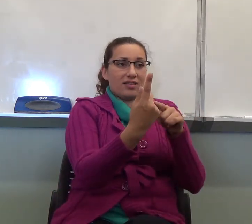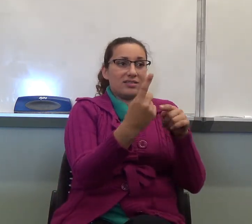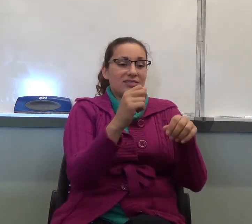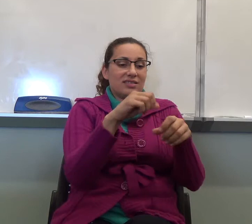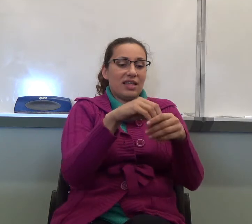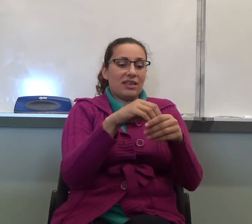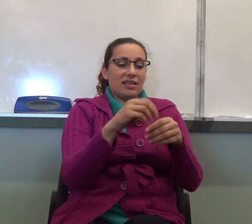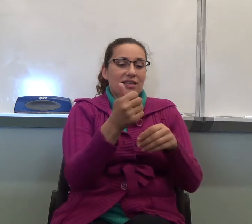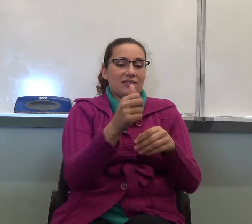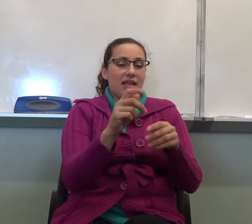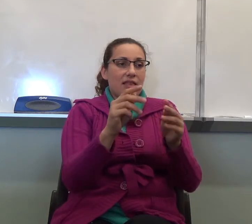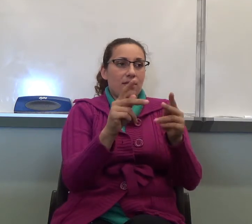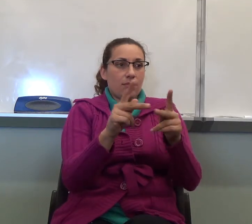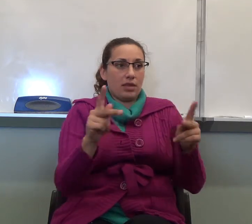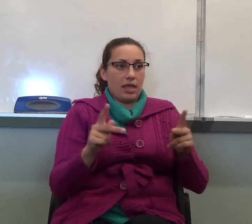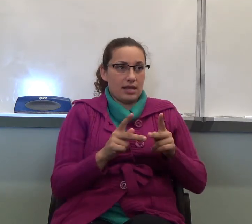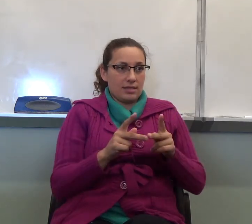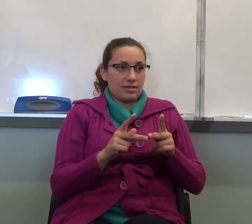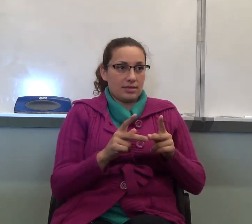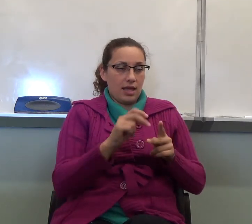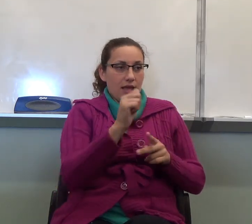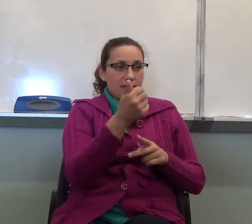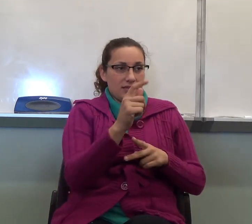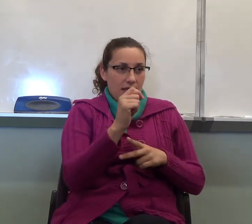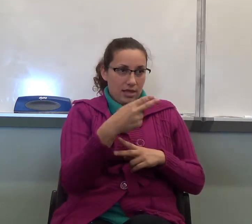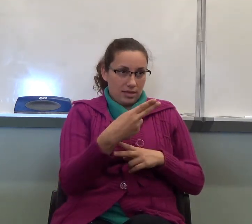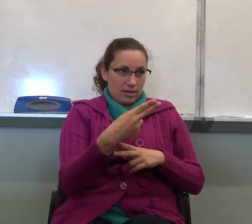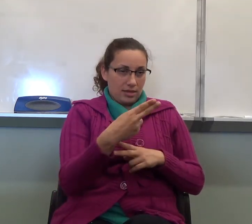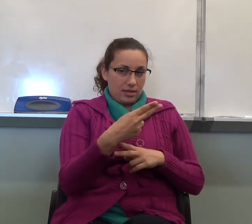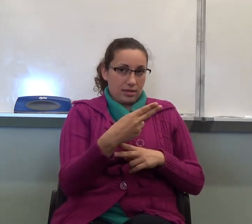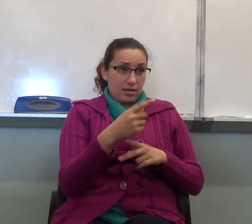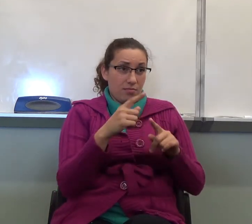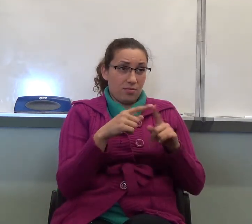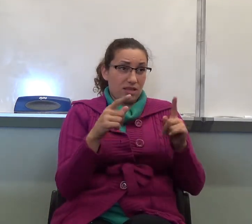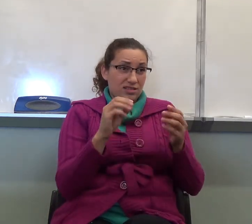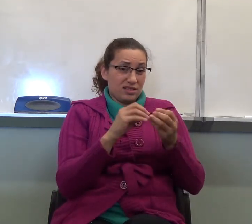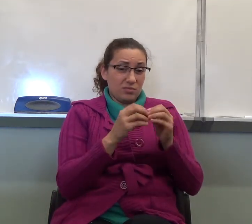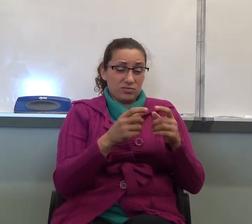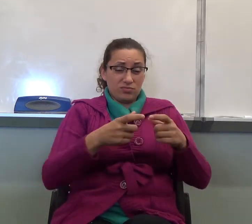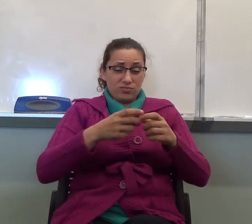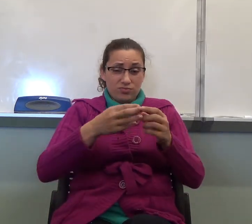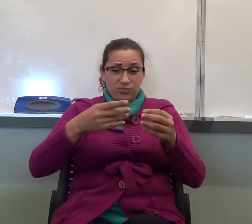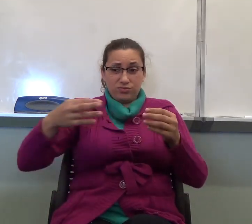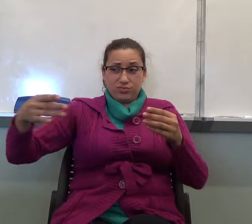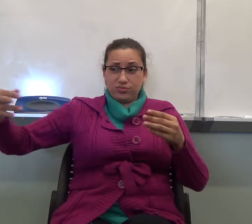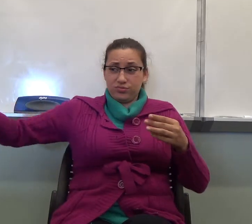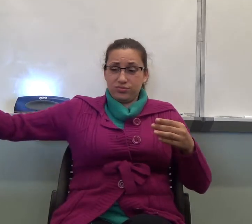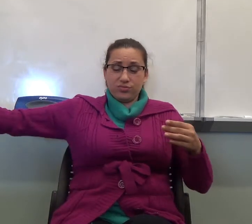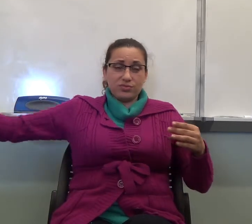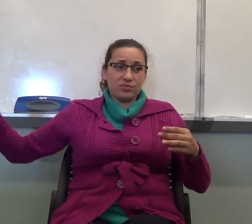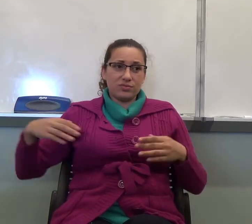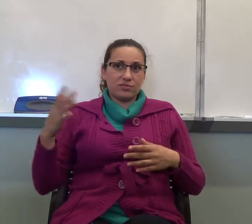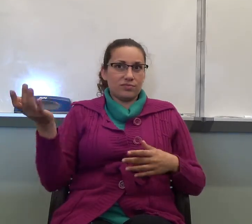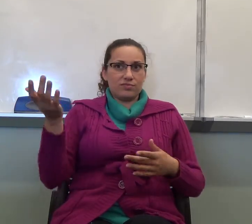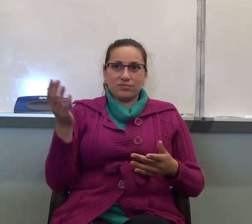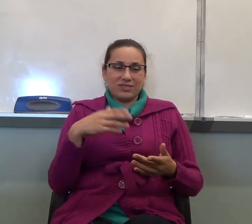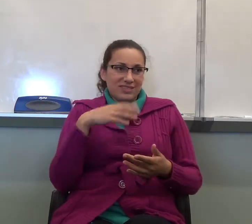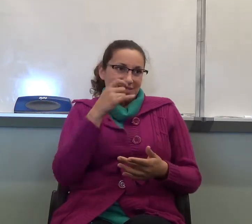1/10, and a little bit more than that, but this thing is so wide, it's ridiculous. I'd have to go 1/10 of the way